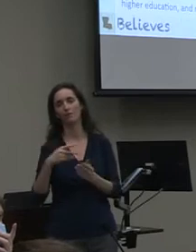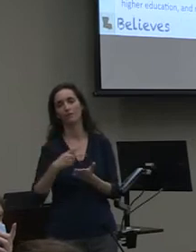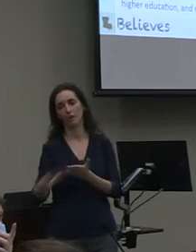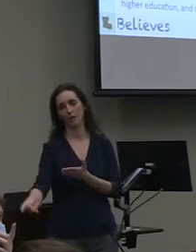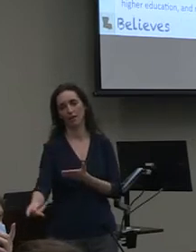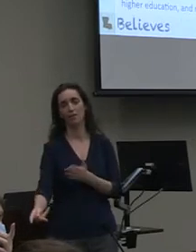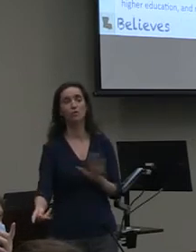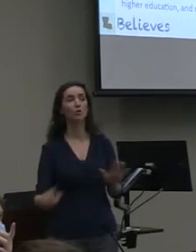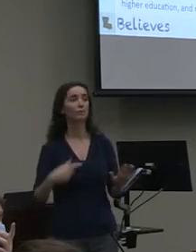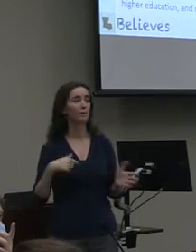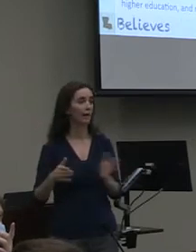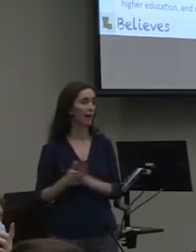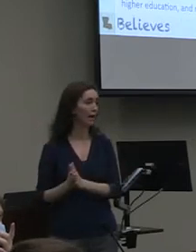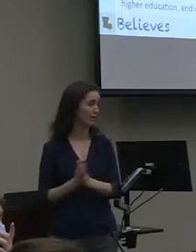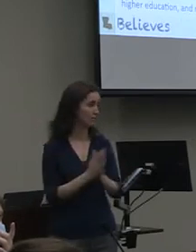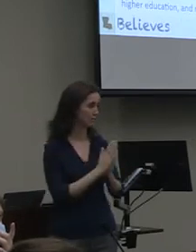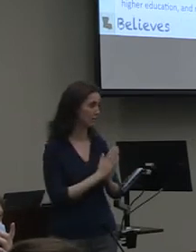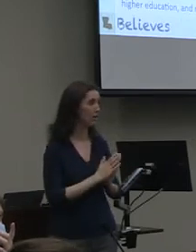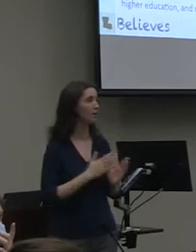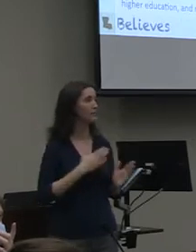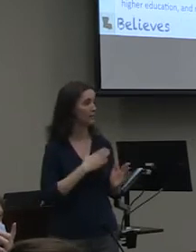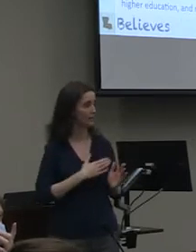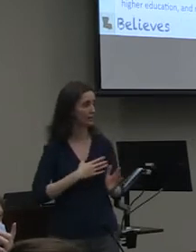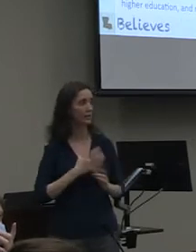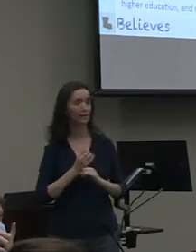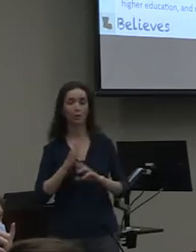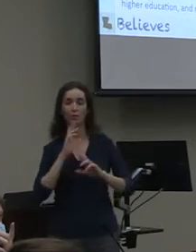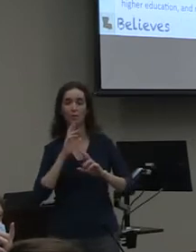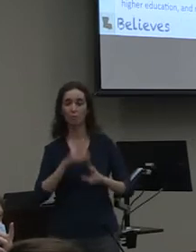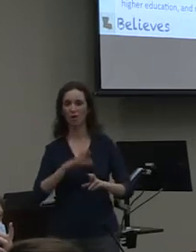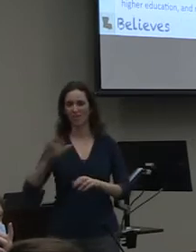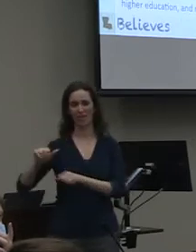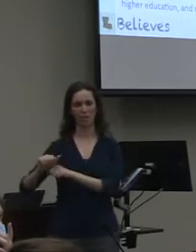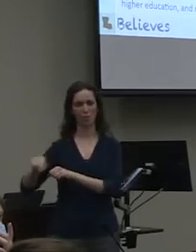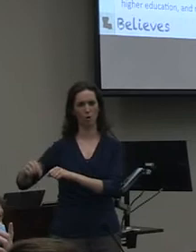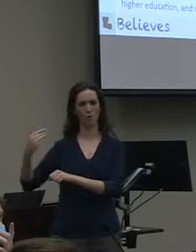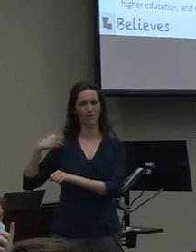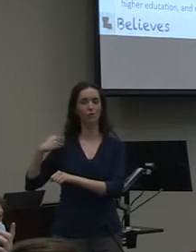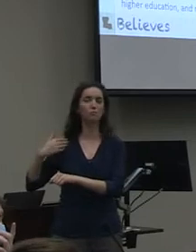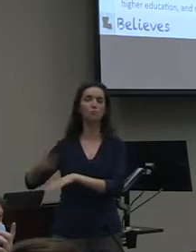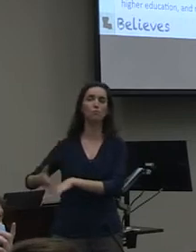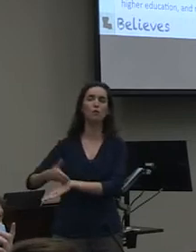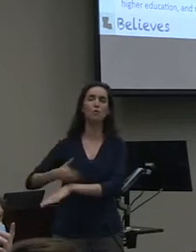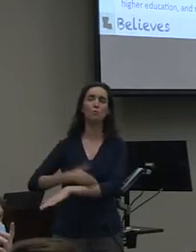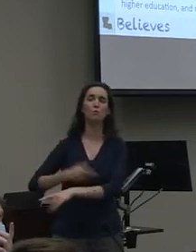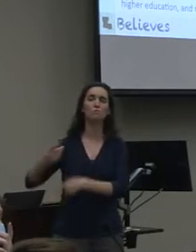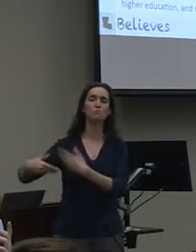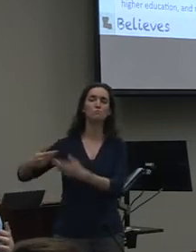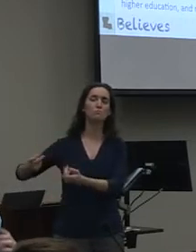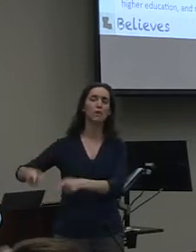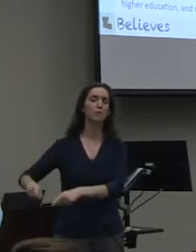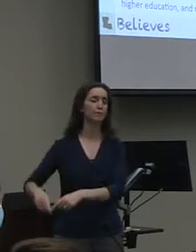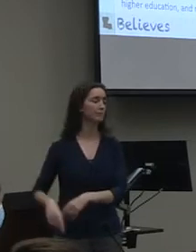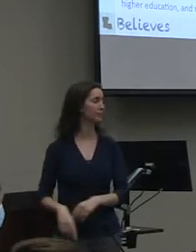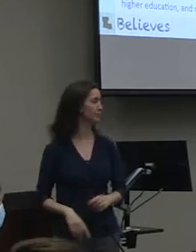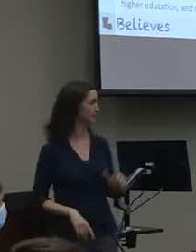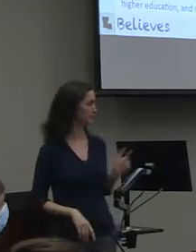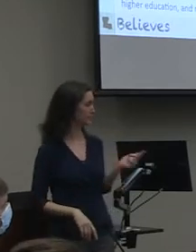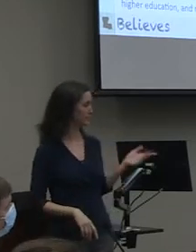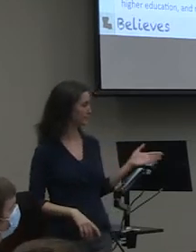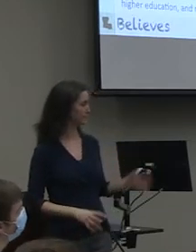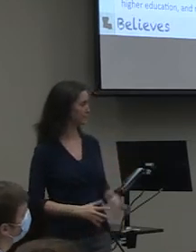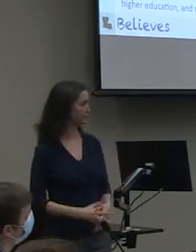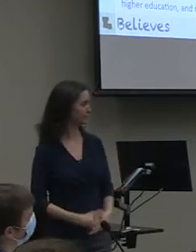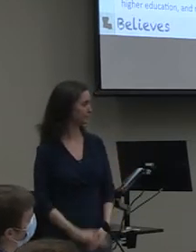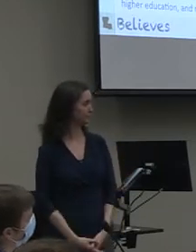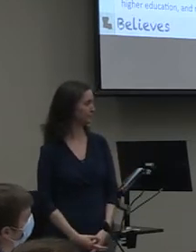could perhaps get a report on the progress of that work. Absolutely, and I think you'll like some of the